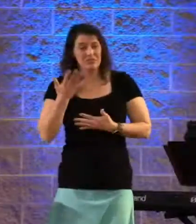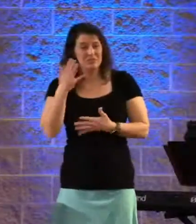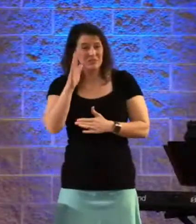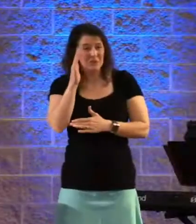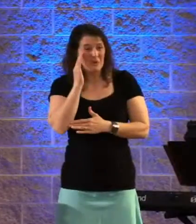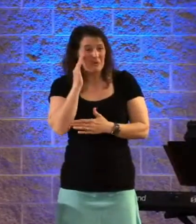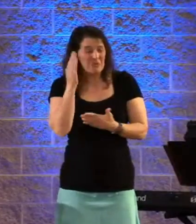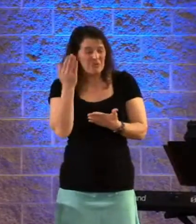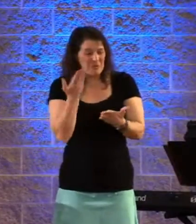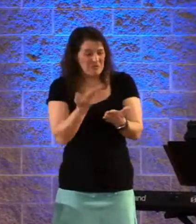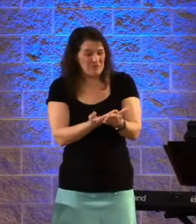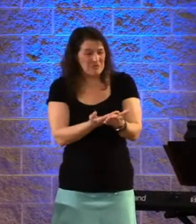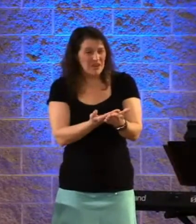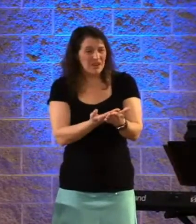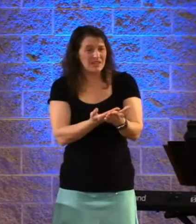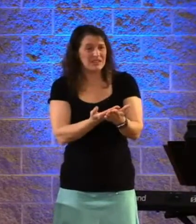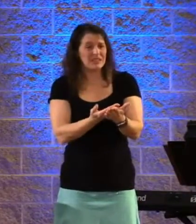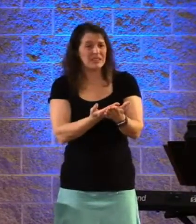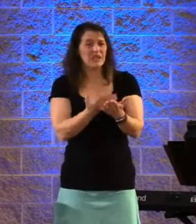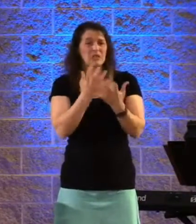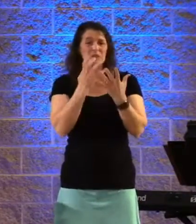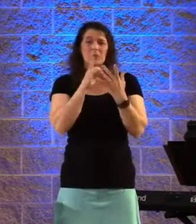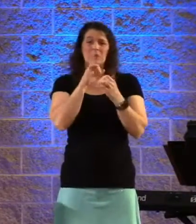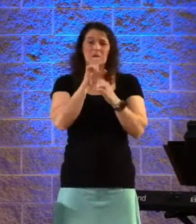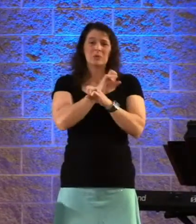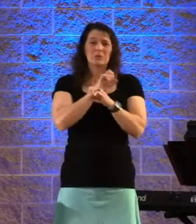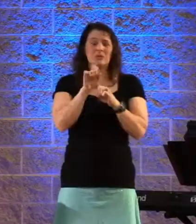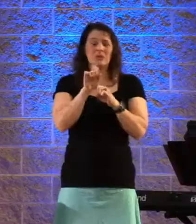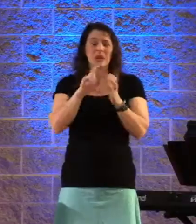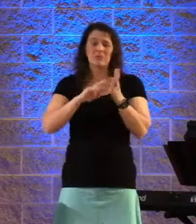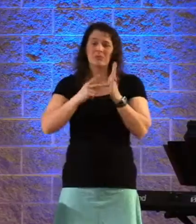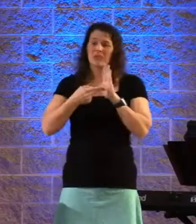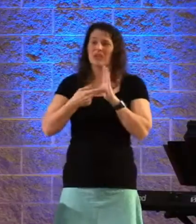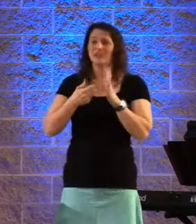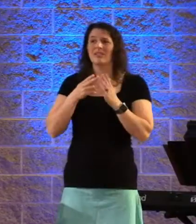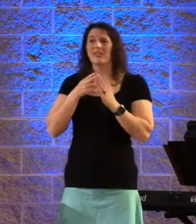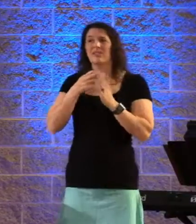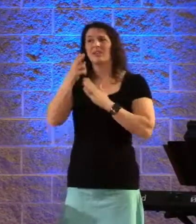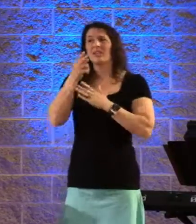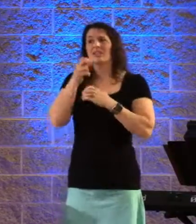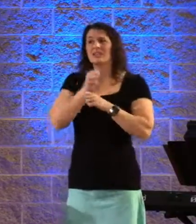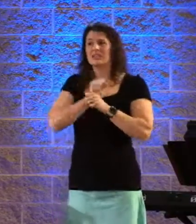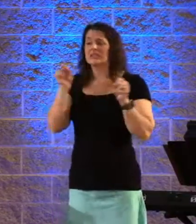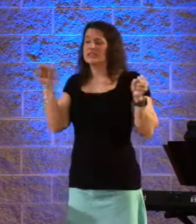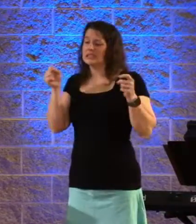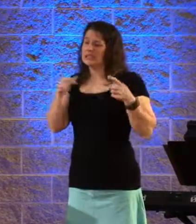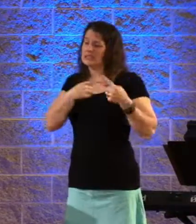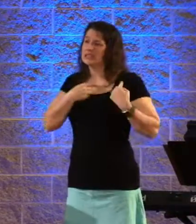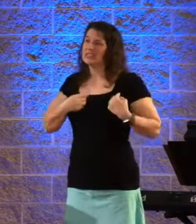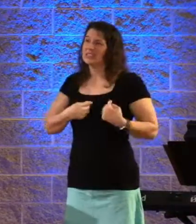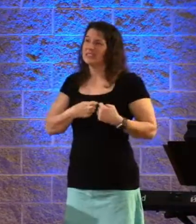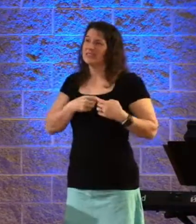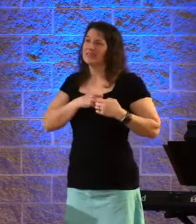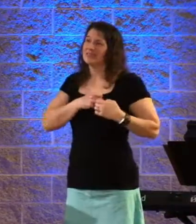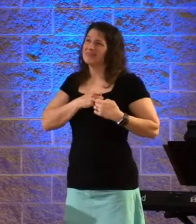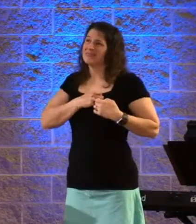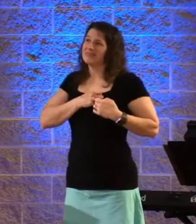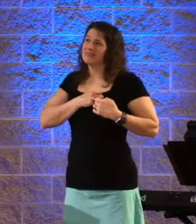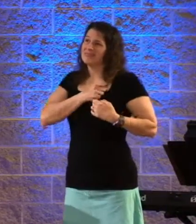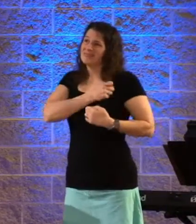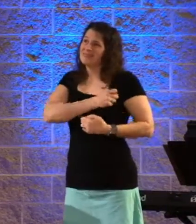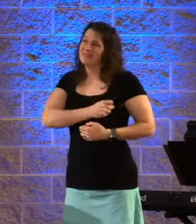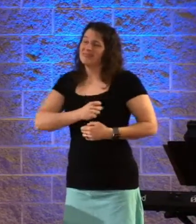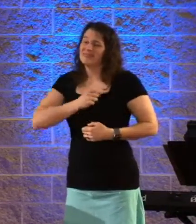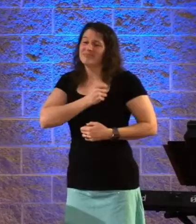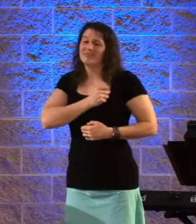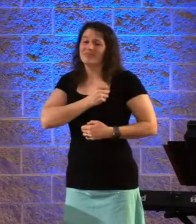will genuinely, authentically, meaningfully confess our sins before God, He removes them as far away